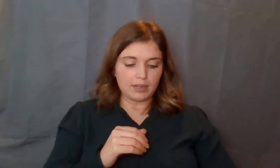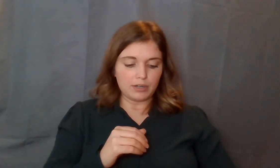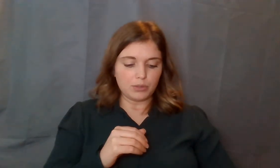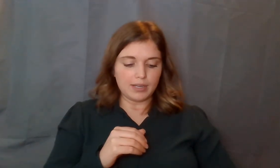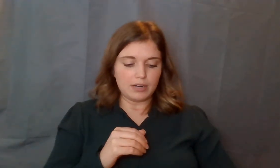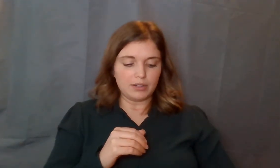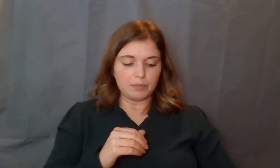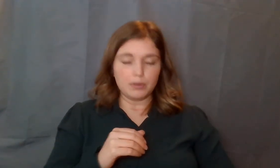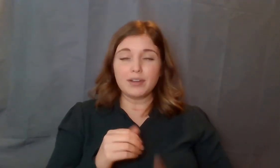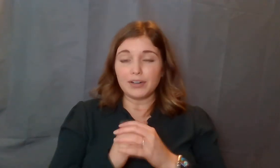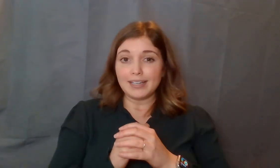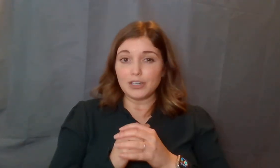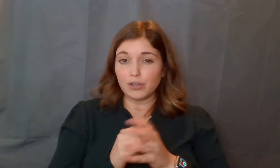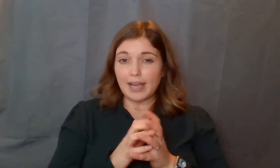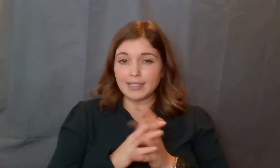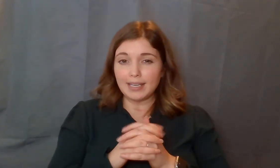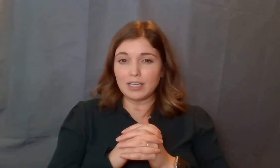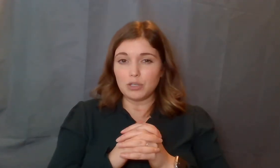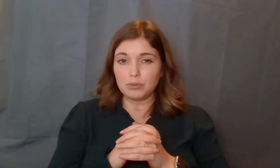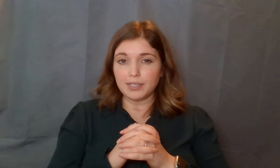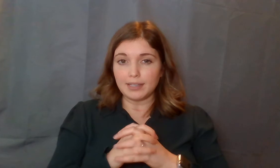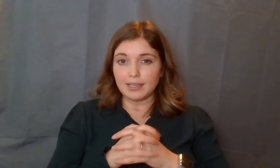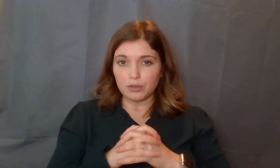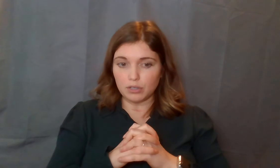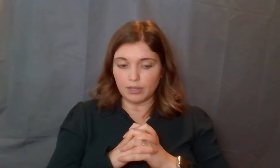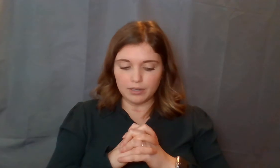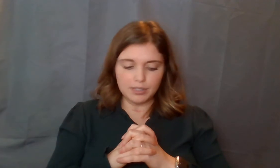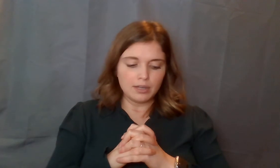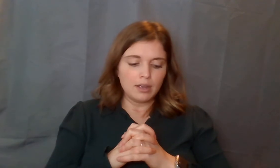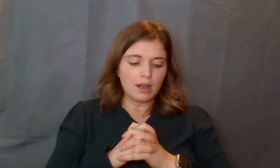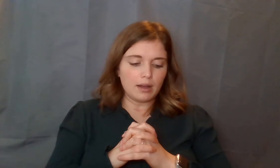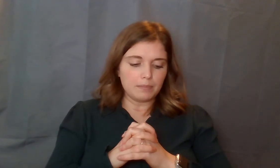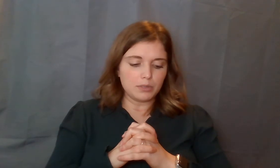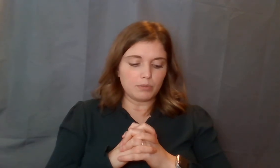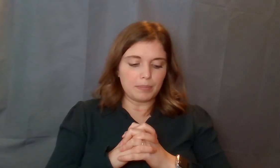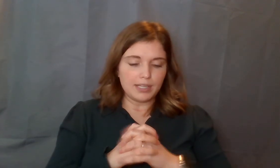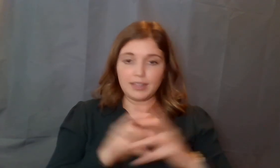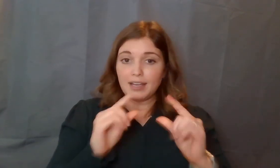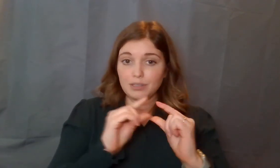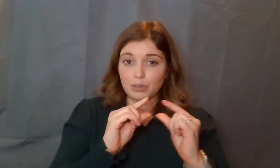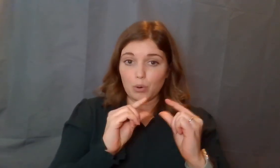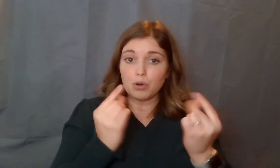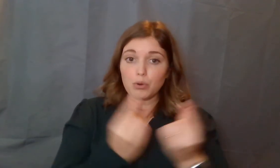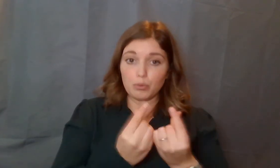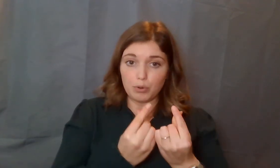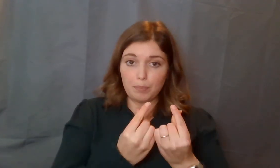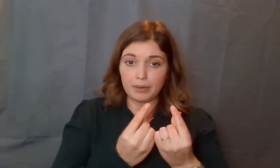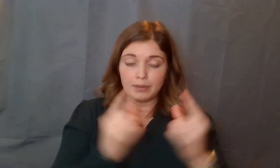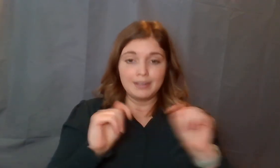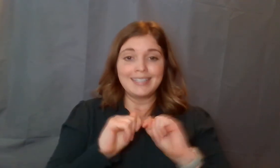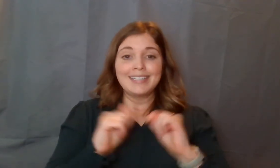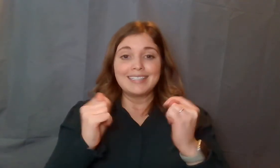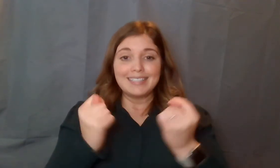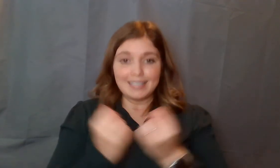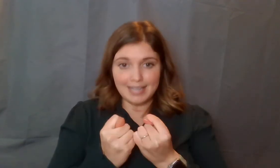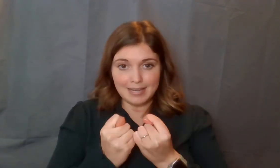they're doing here in the book, they're initializing it and using the English letters to represent that. So group,